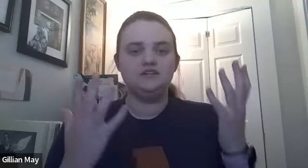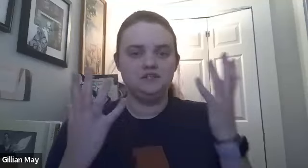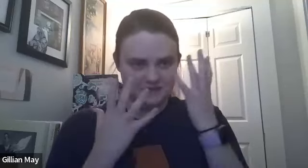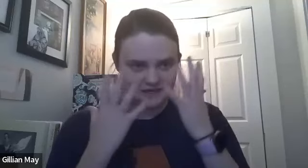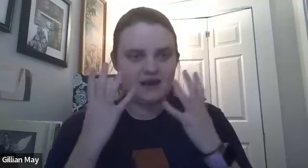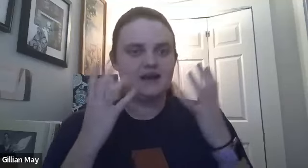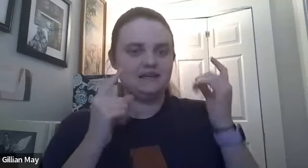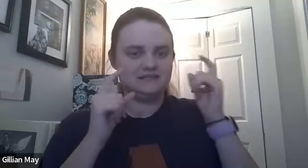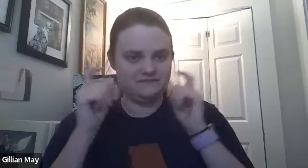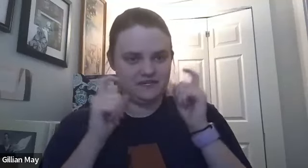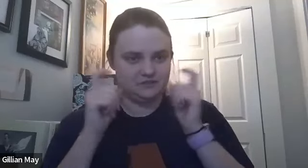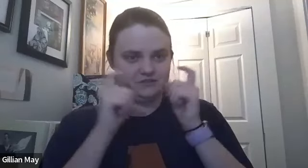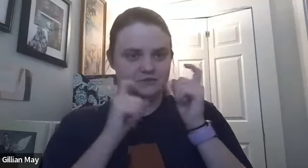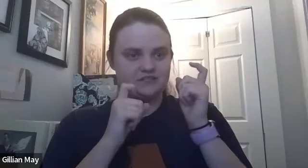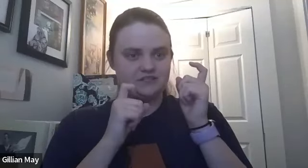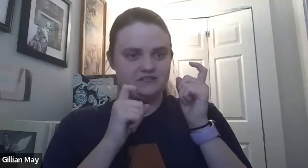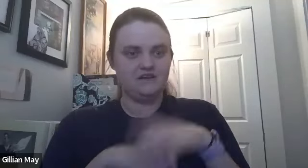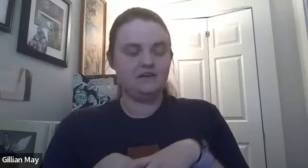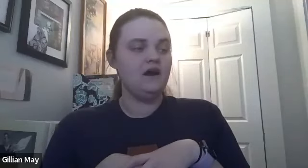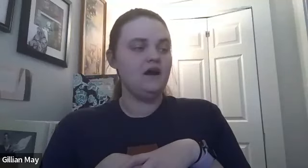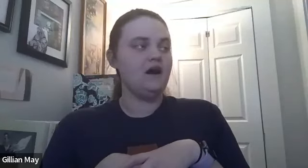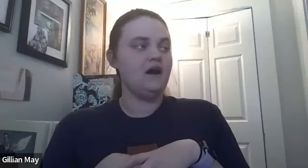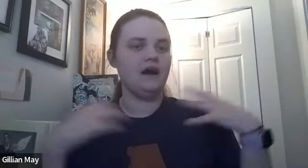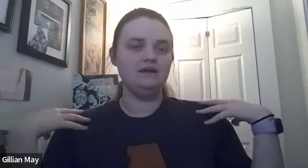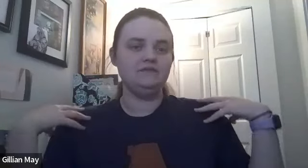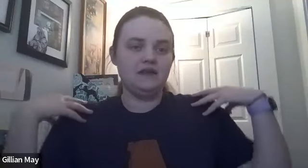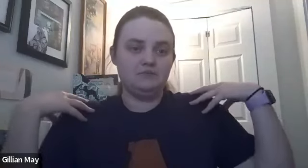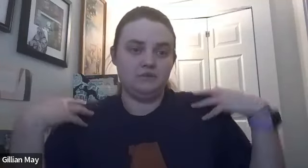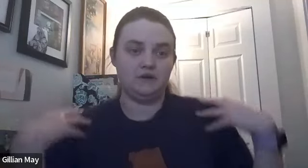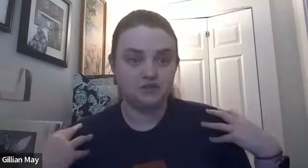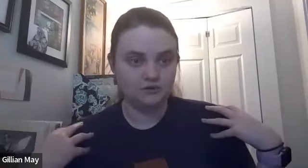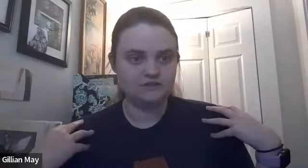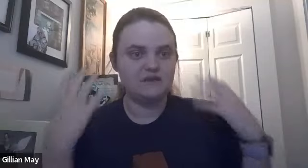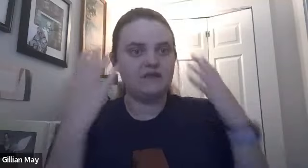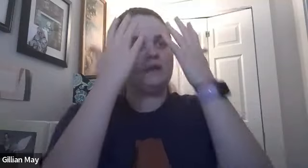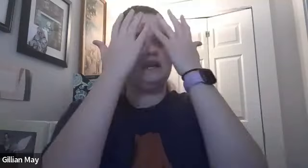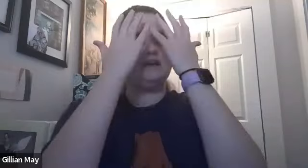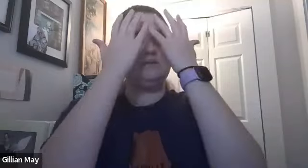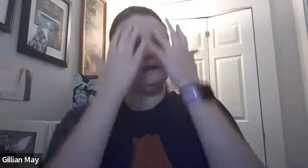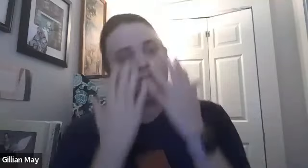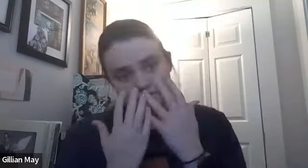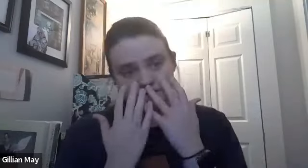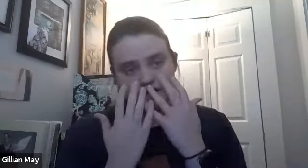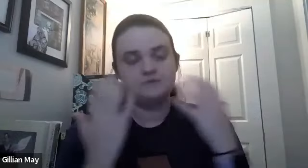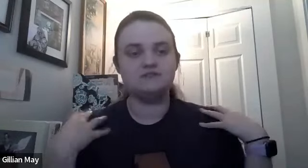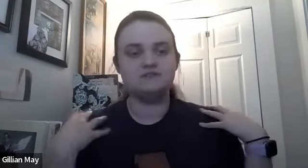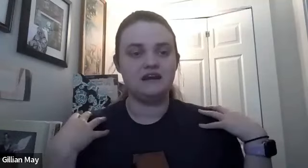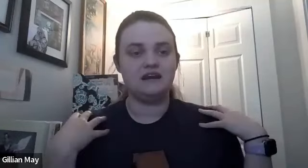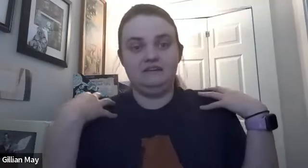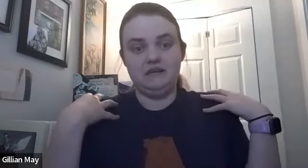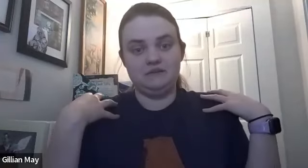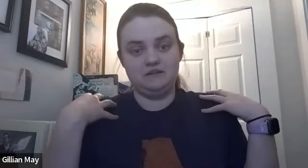You gotta get some facial expressions in there. I even like bring my shoulders down. Like, I mean, I go like I'm so sad I can't even keep myself